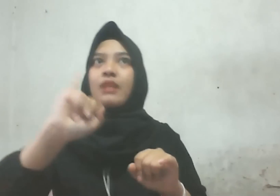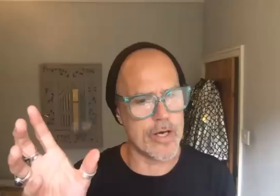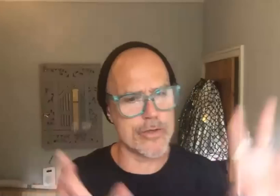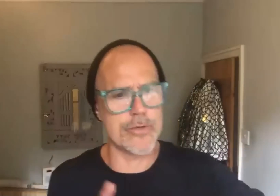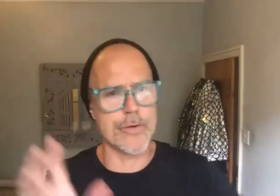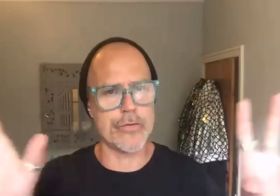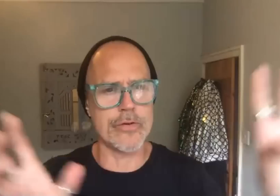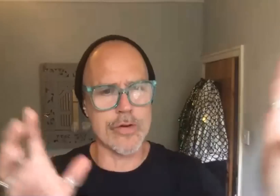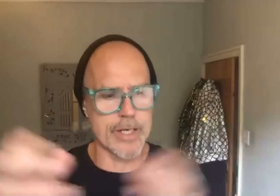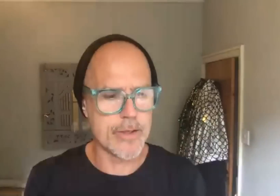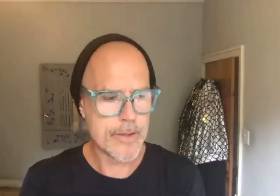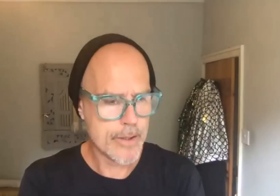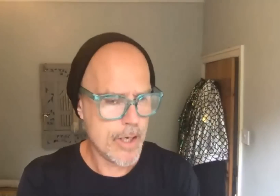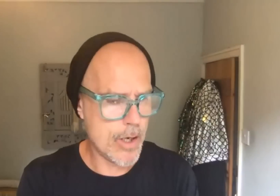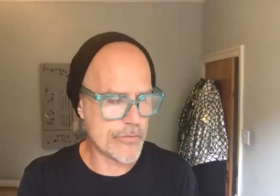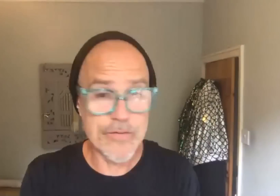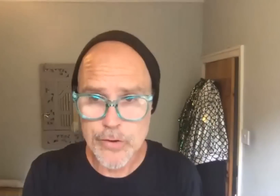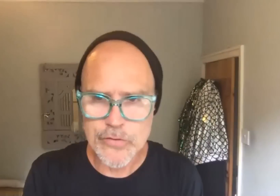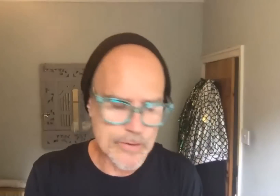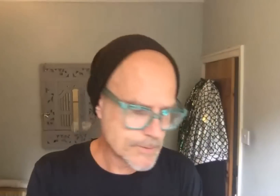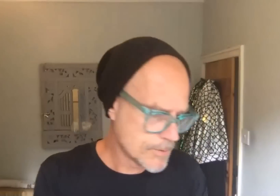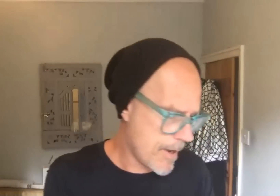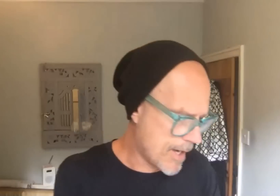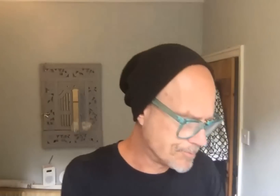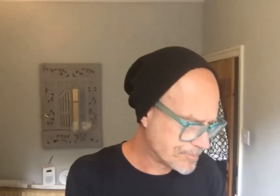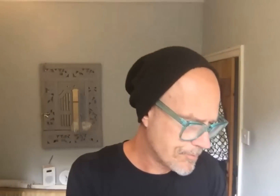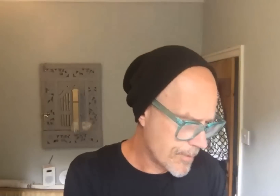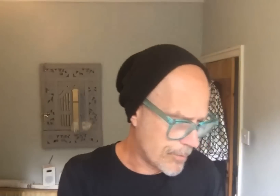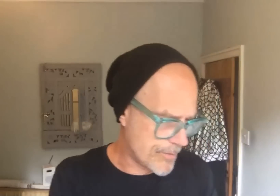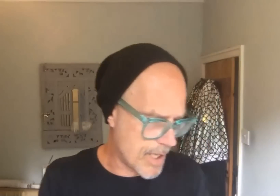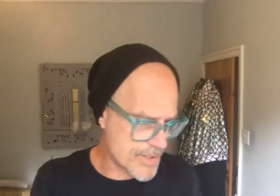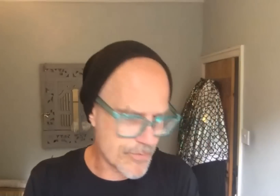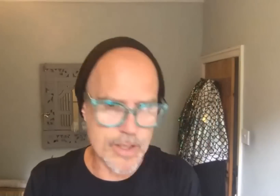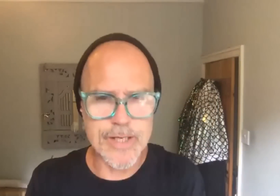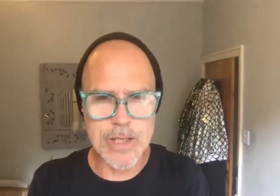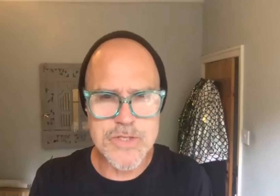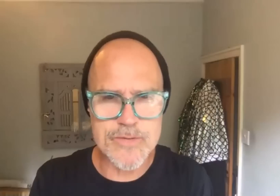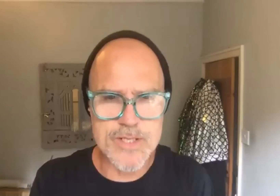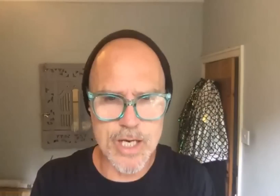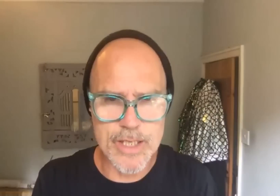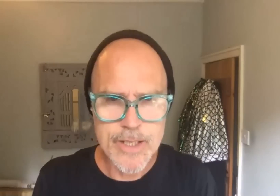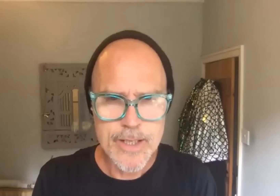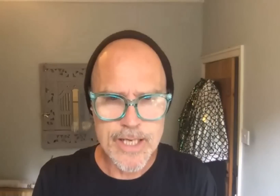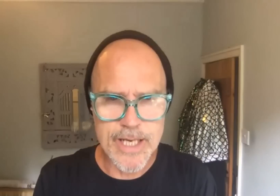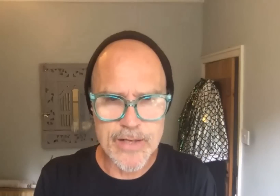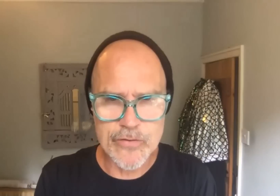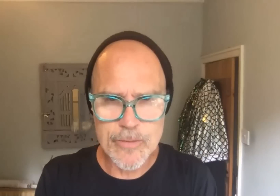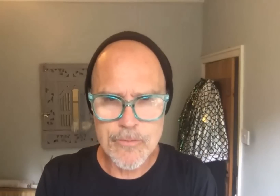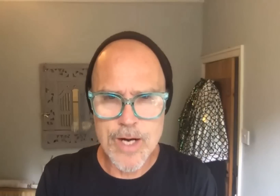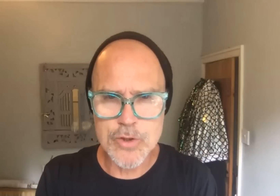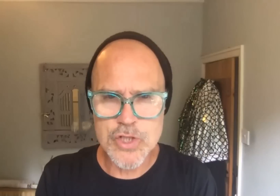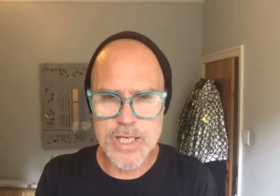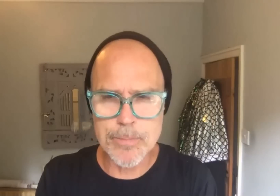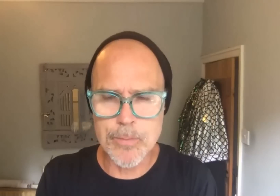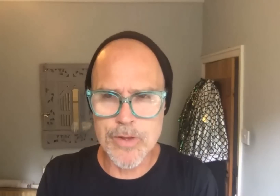inclusive design and universal design mm-hmm. are different. But the idea of kind of inclusive design is